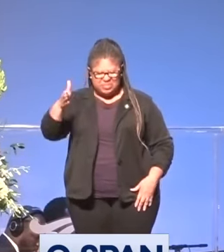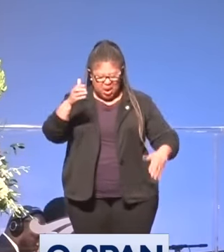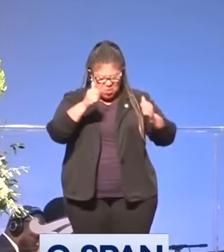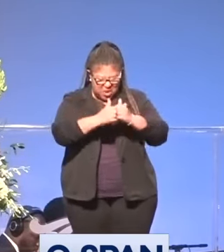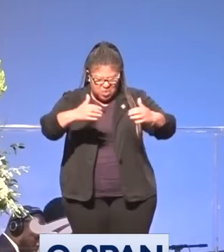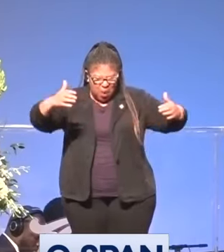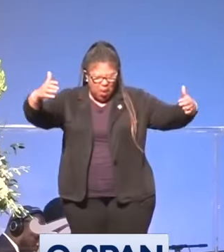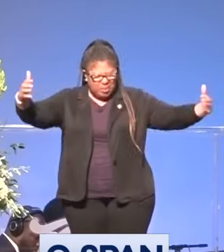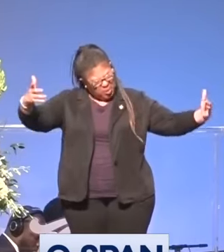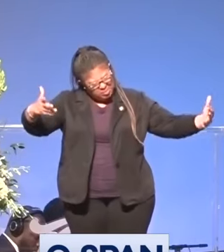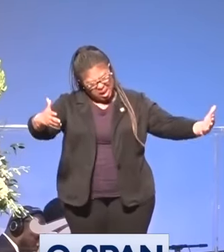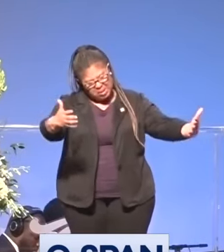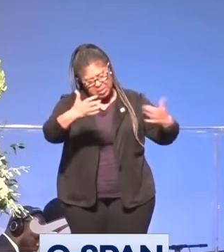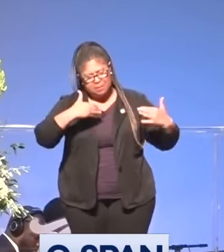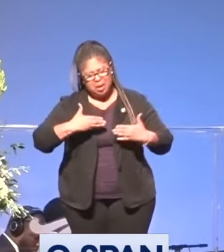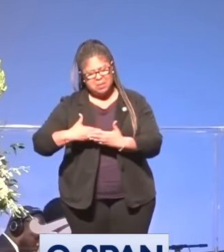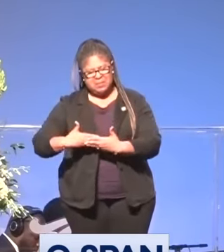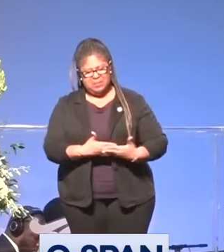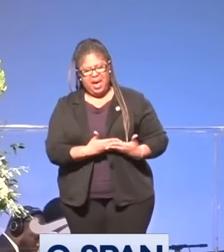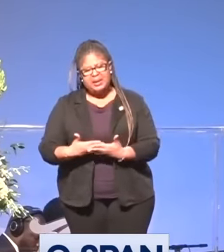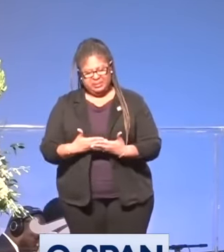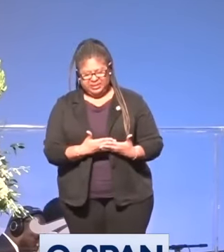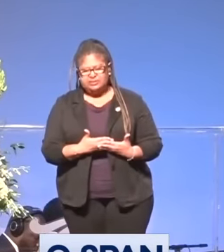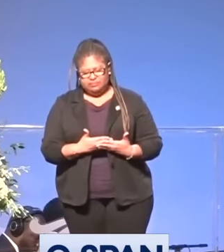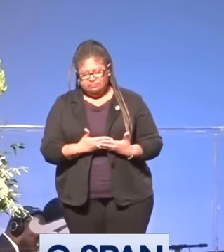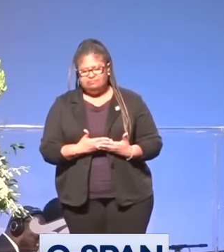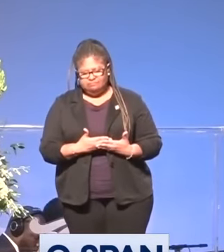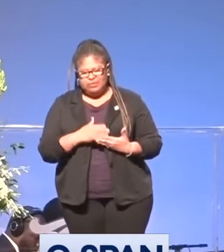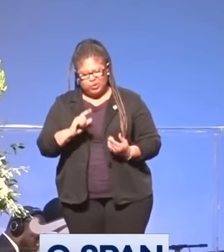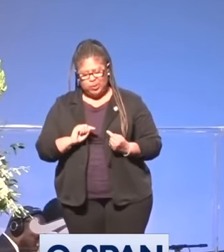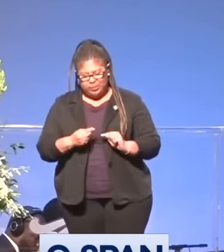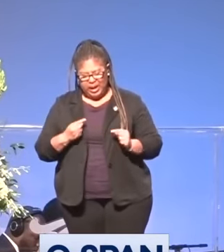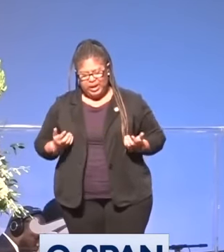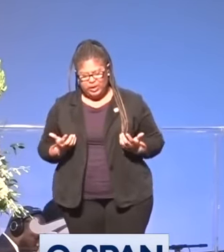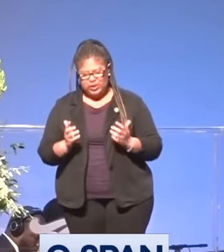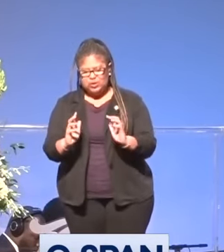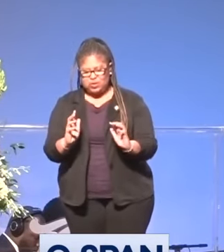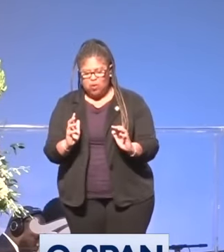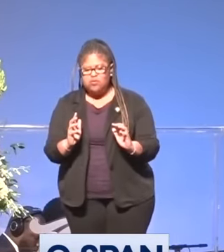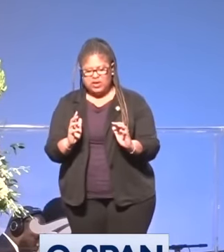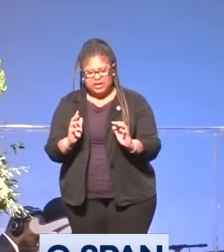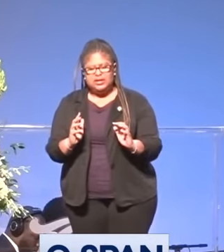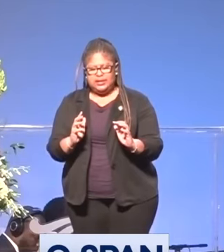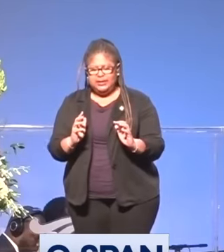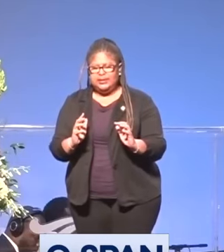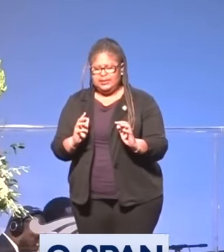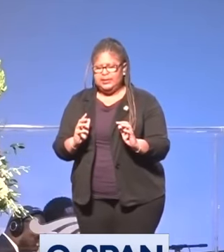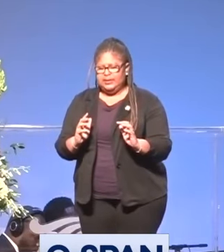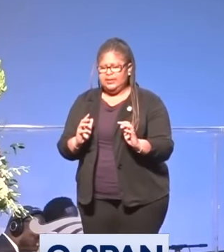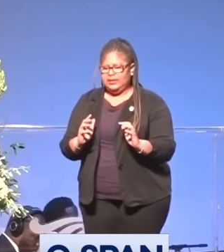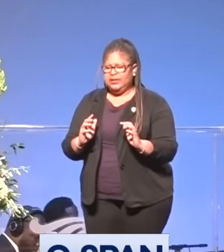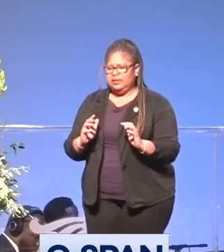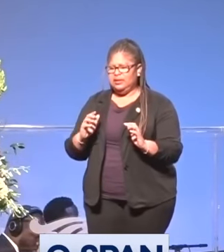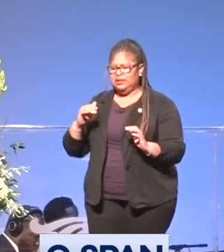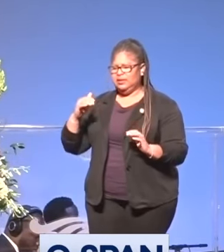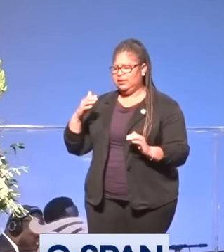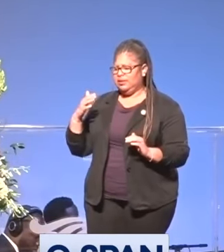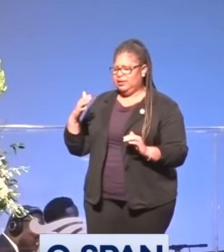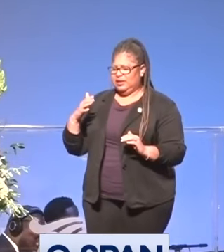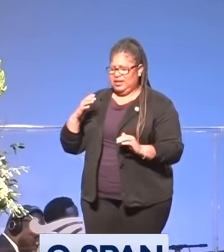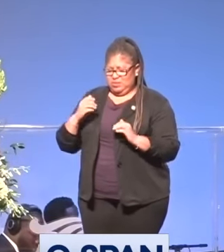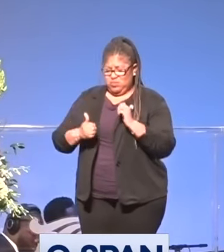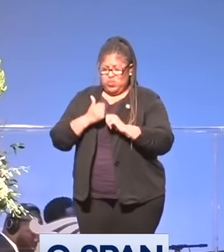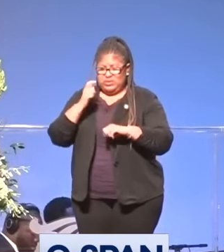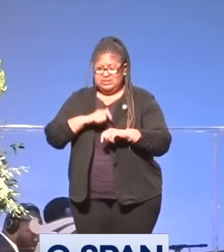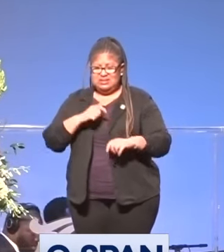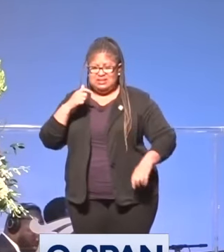this pain. No one should feel this pain. My most favorite memory with my uncle was when he played when he's paid me to scratch his